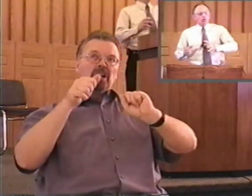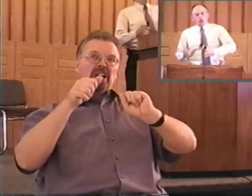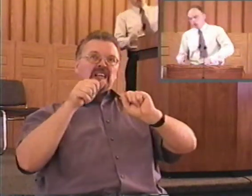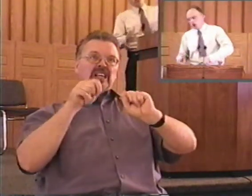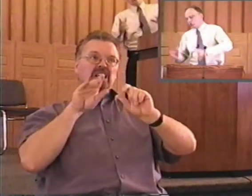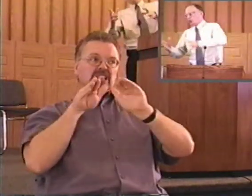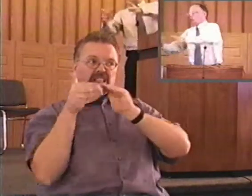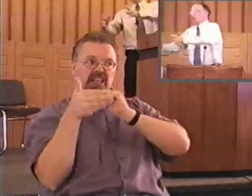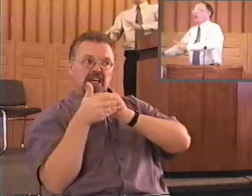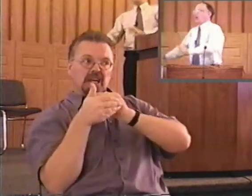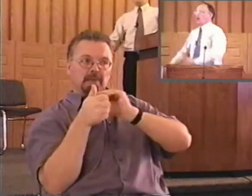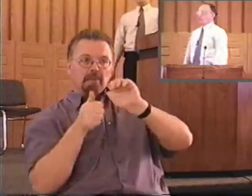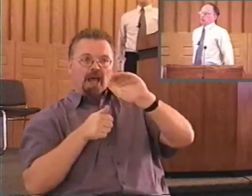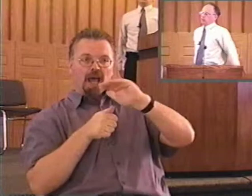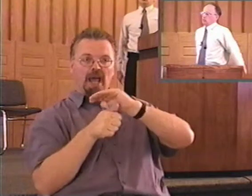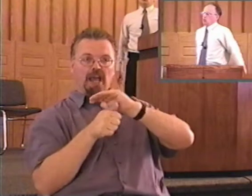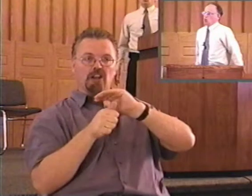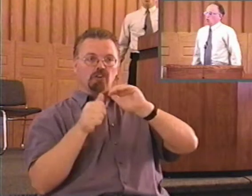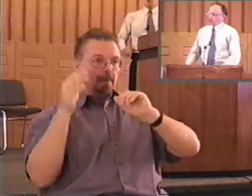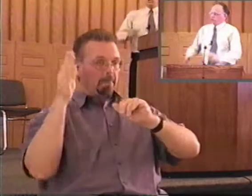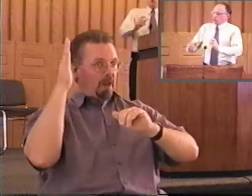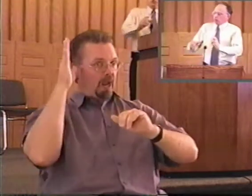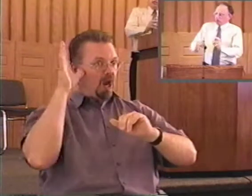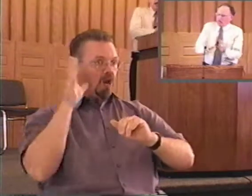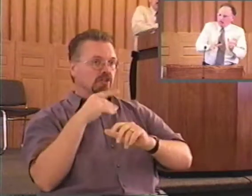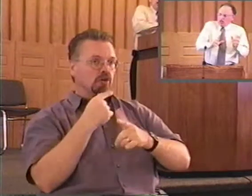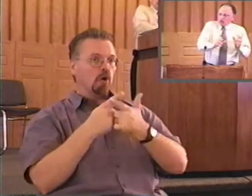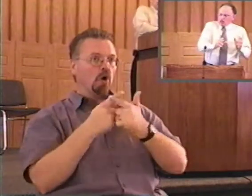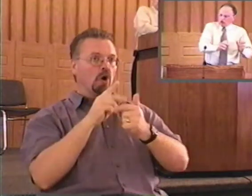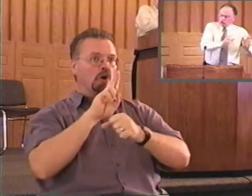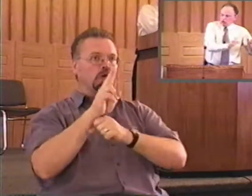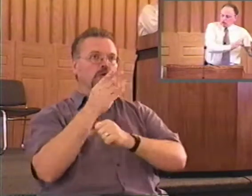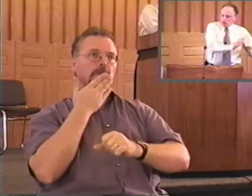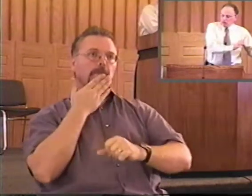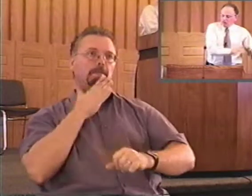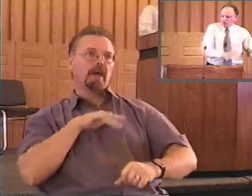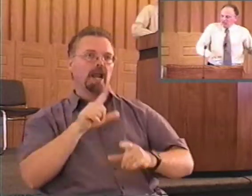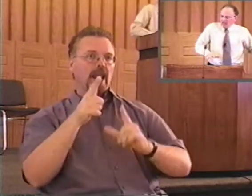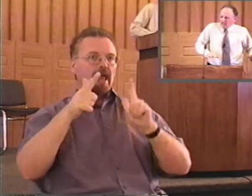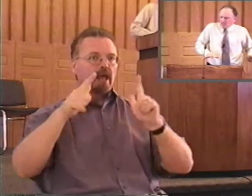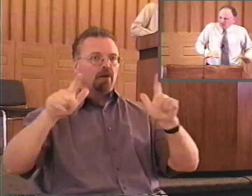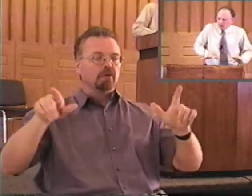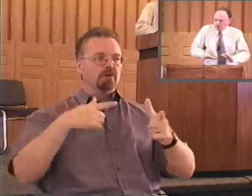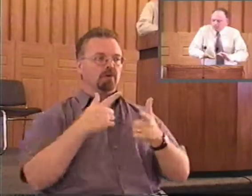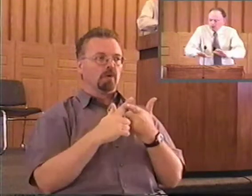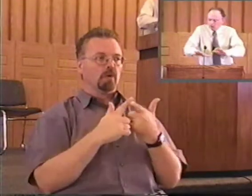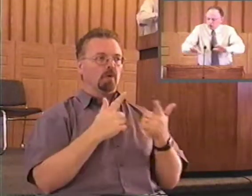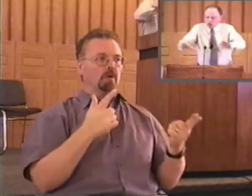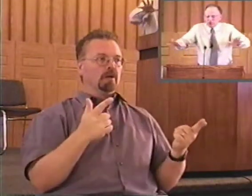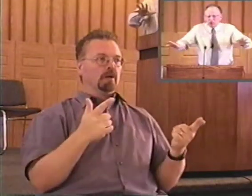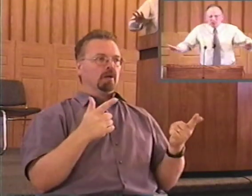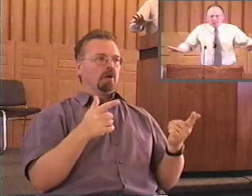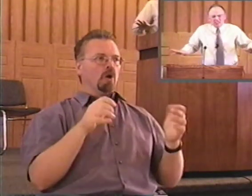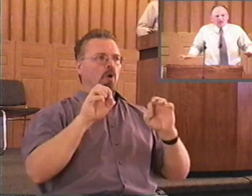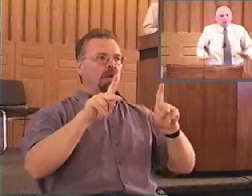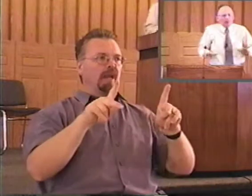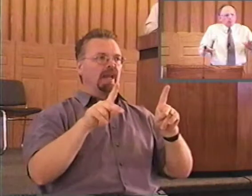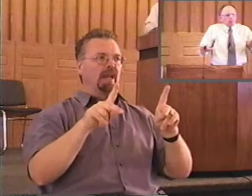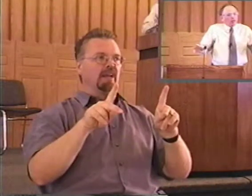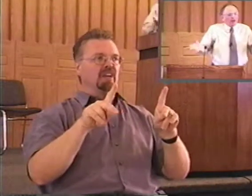okay to use certain language. Or it's okay to do certain things. And that becomes